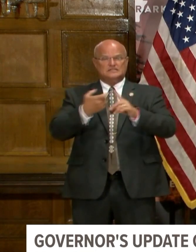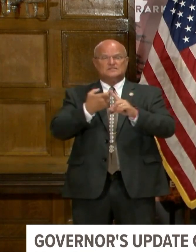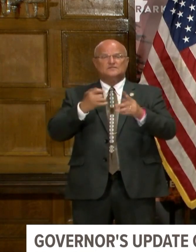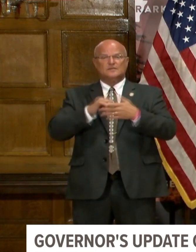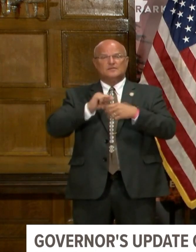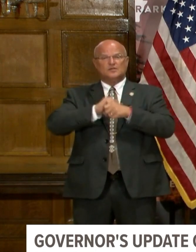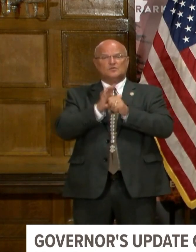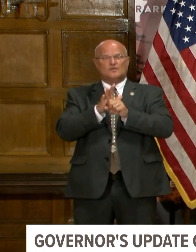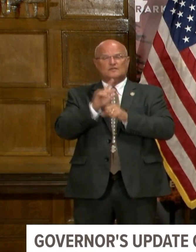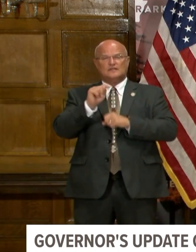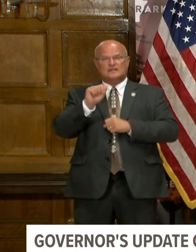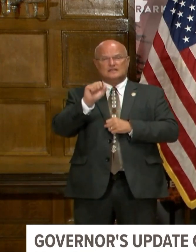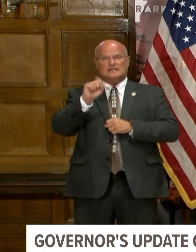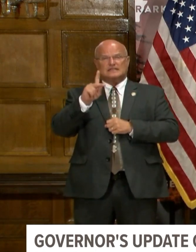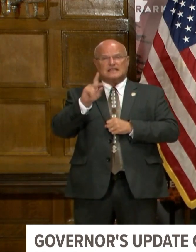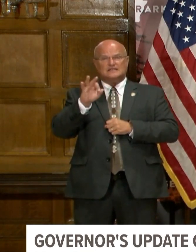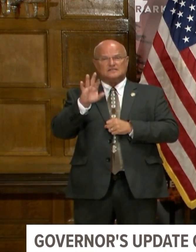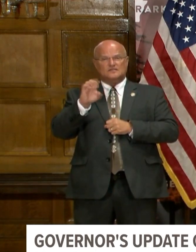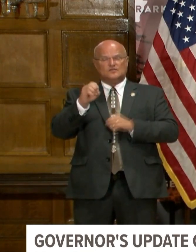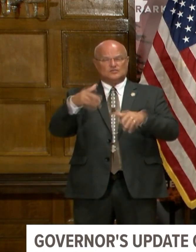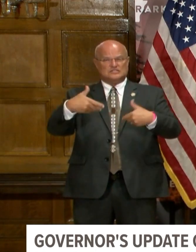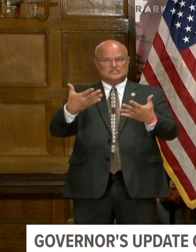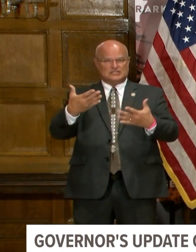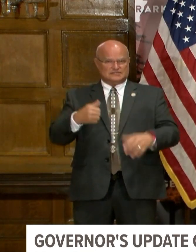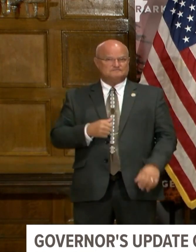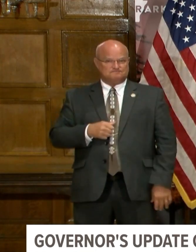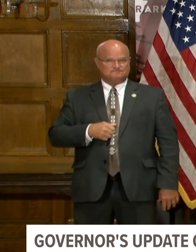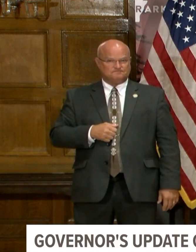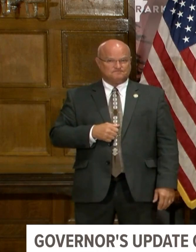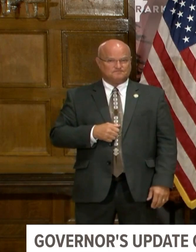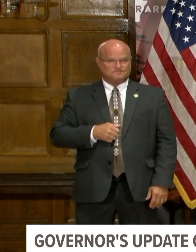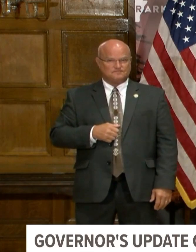the Coronavirus Task Force suggested.